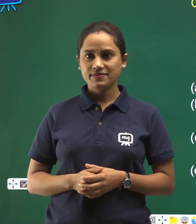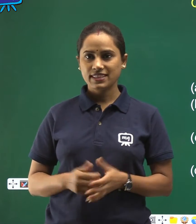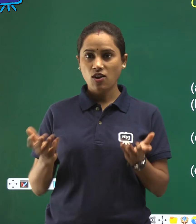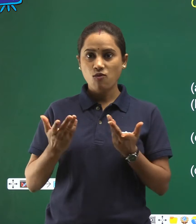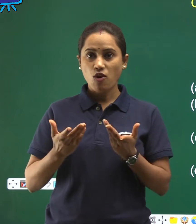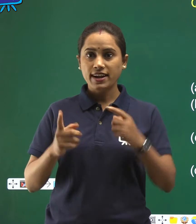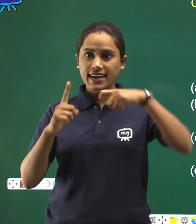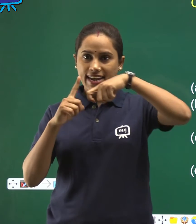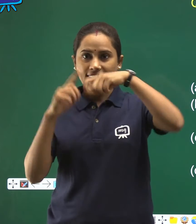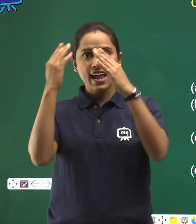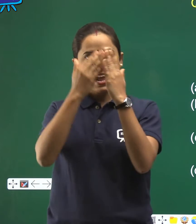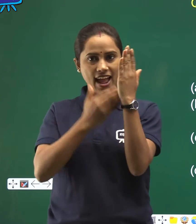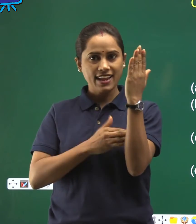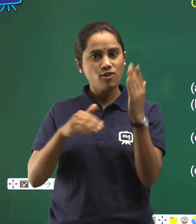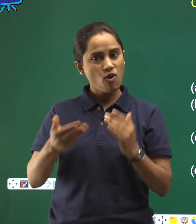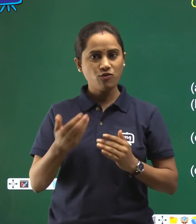What kind of